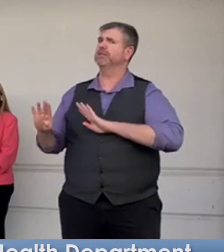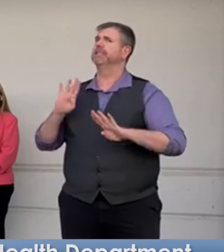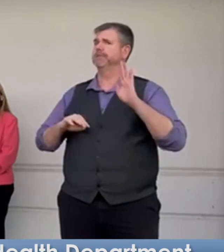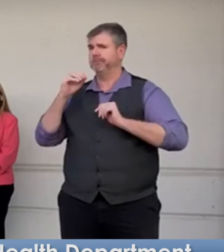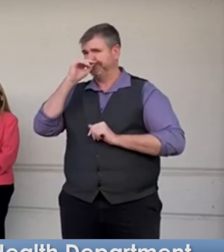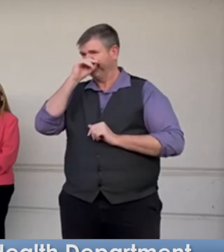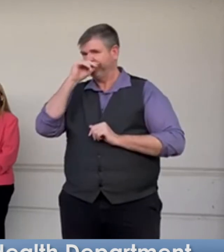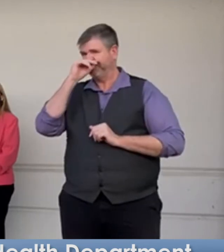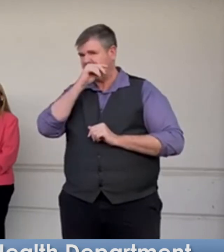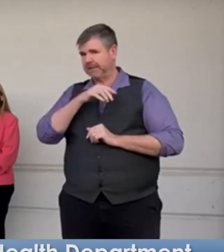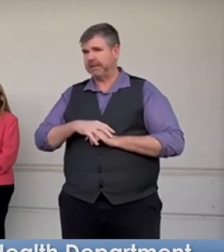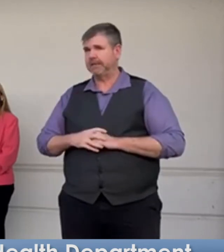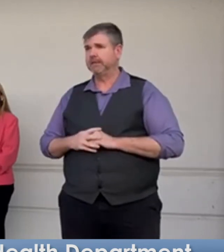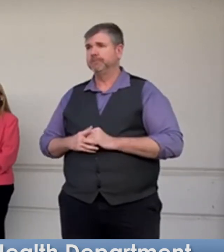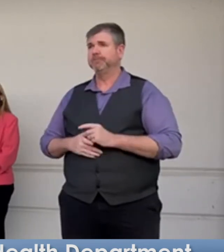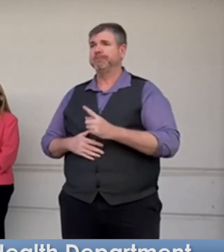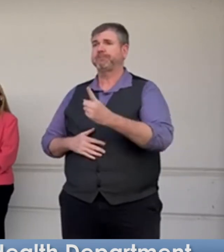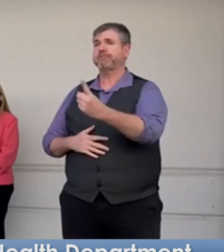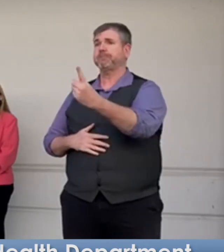question.